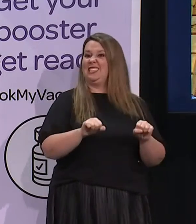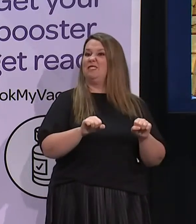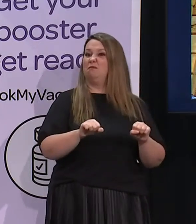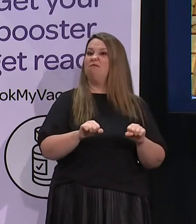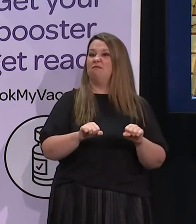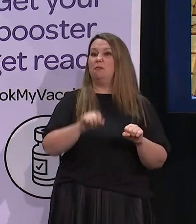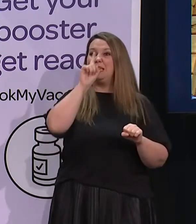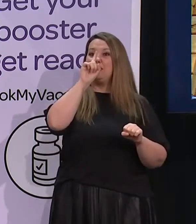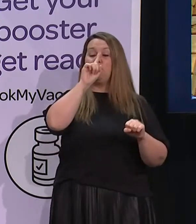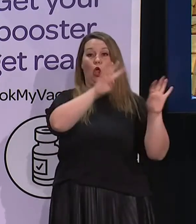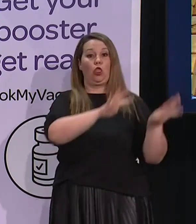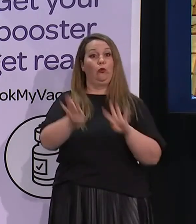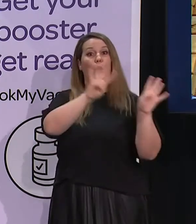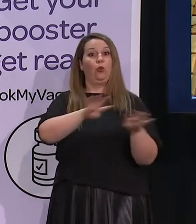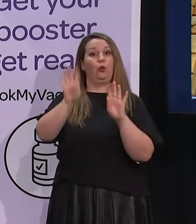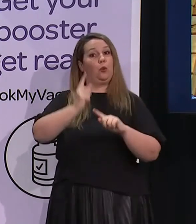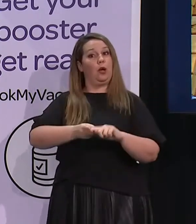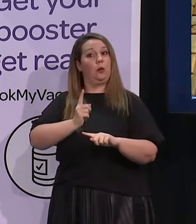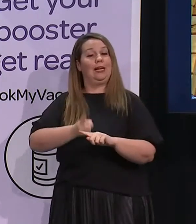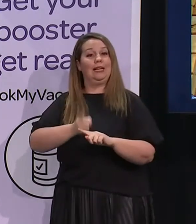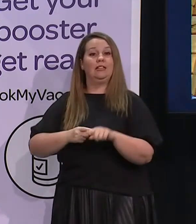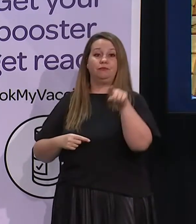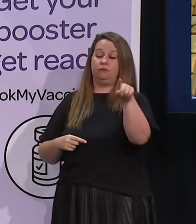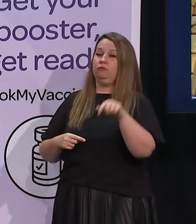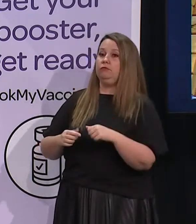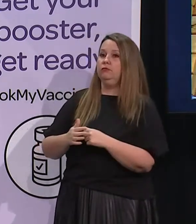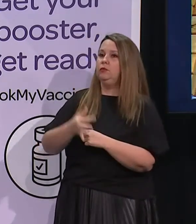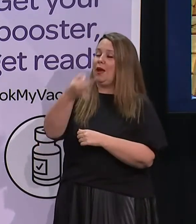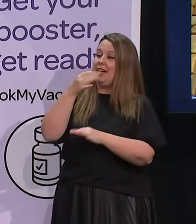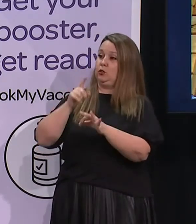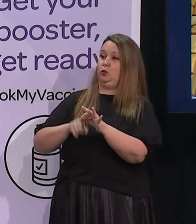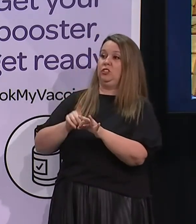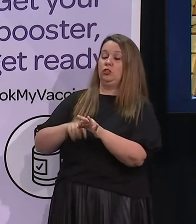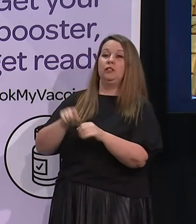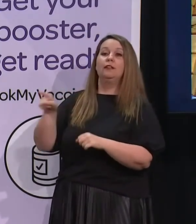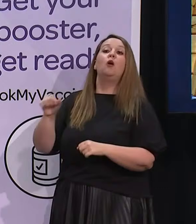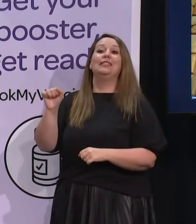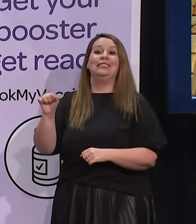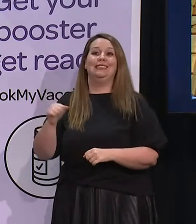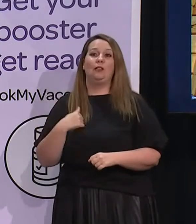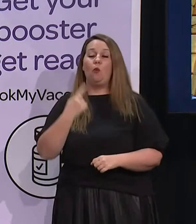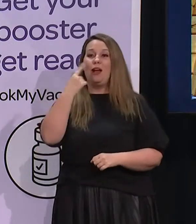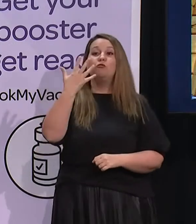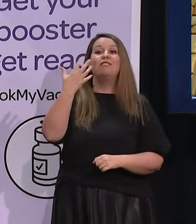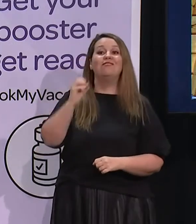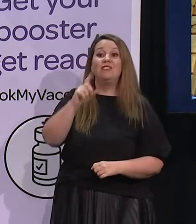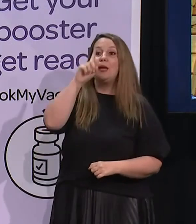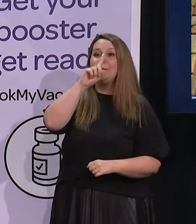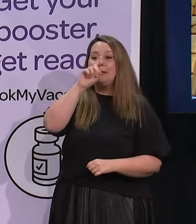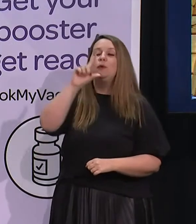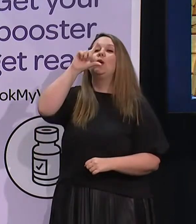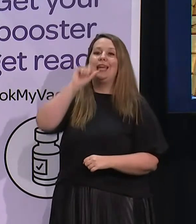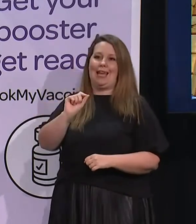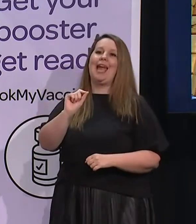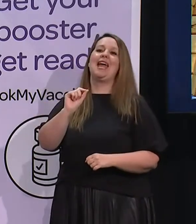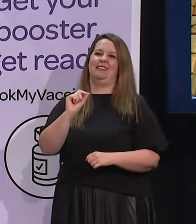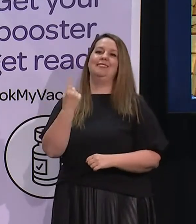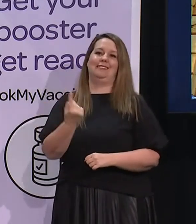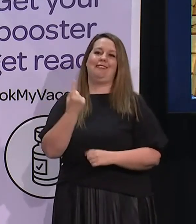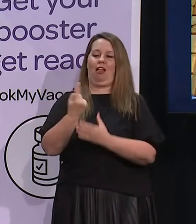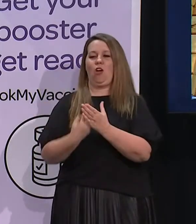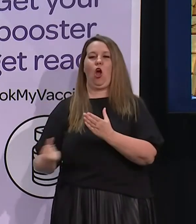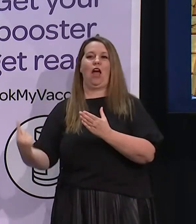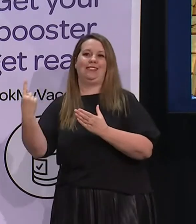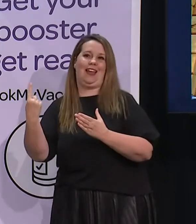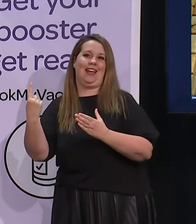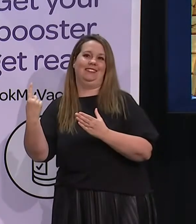at the moment be let out? Yes, they will. Yep. So today there are 150 people that are immediately eligible for self-isolation, of course,